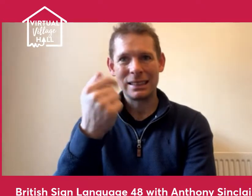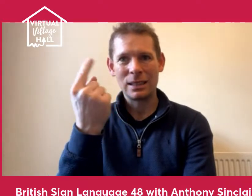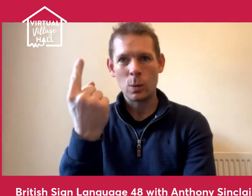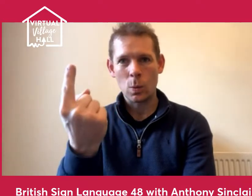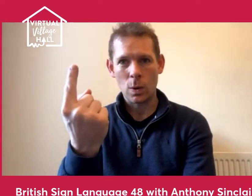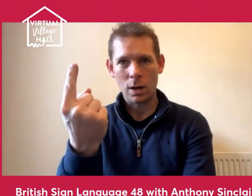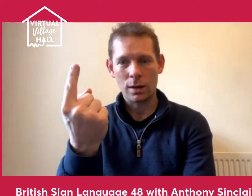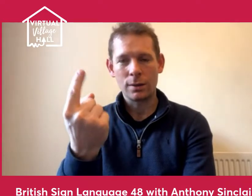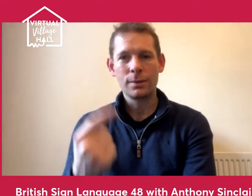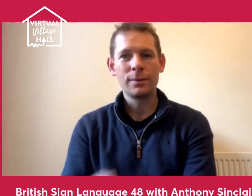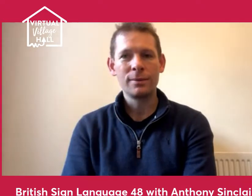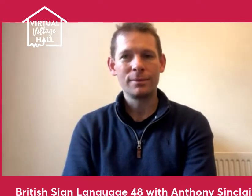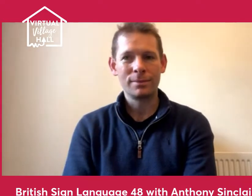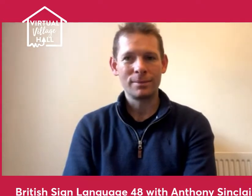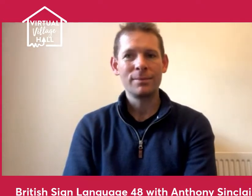So 61.